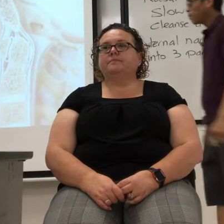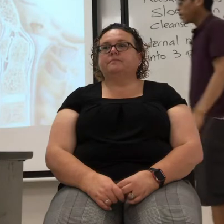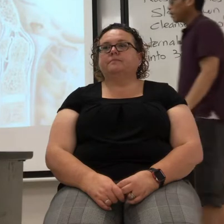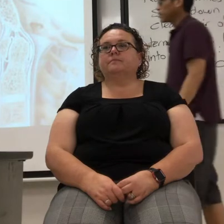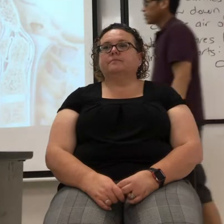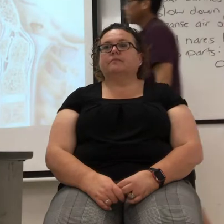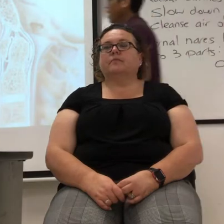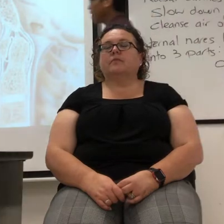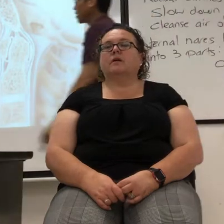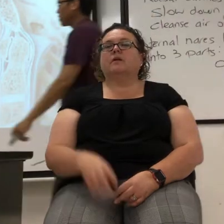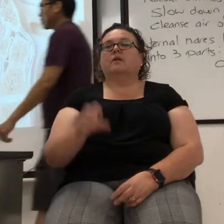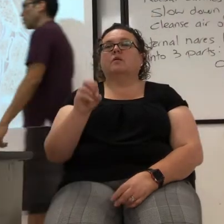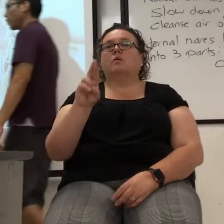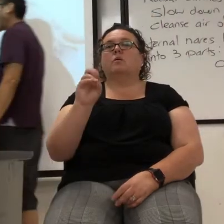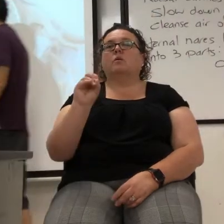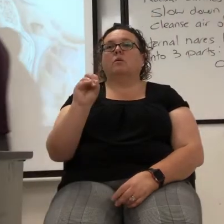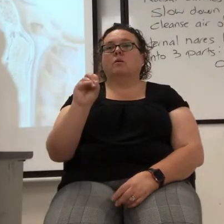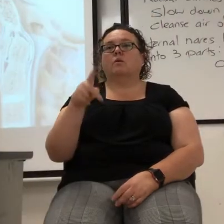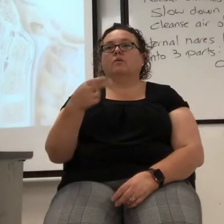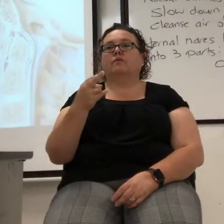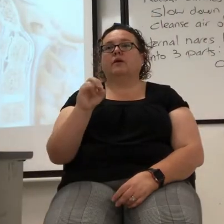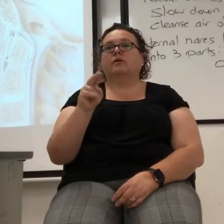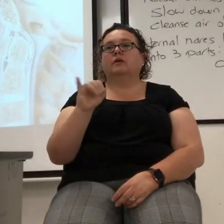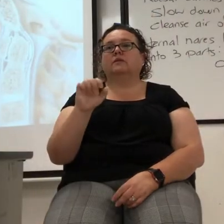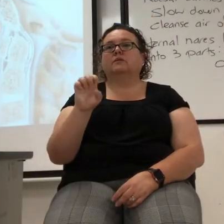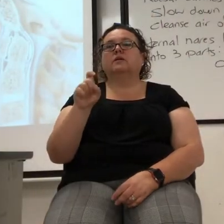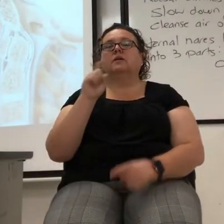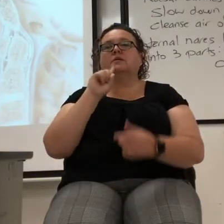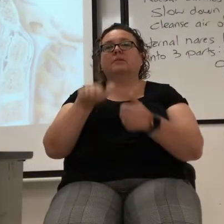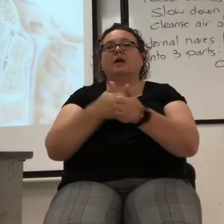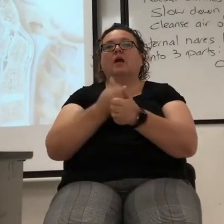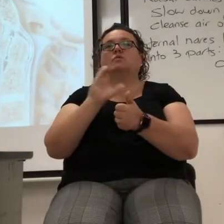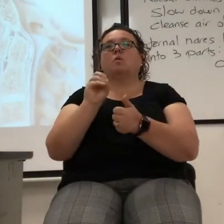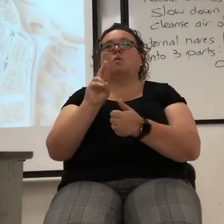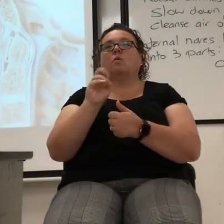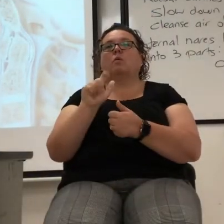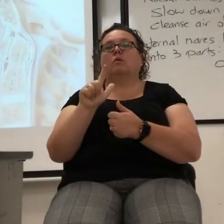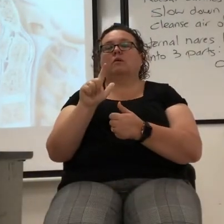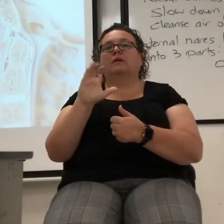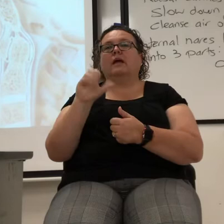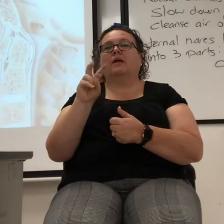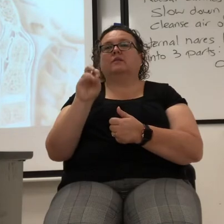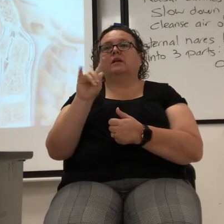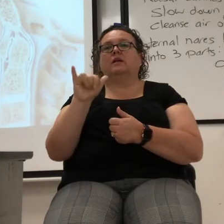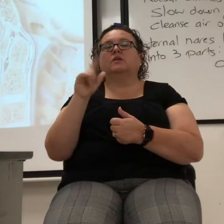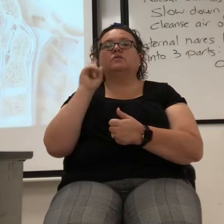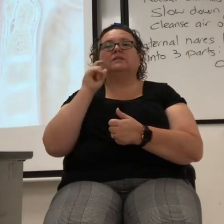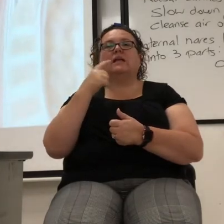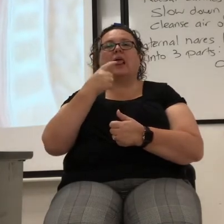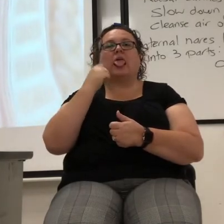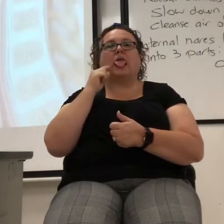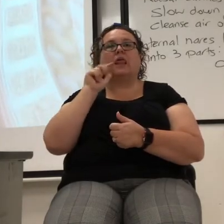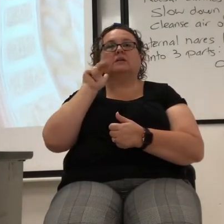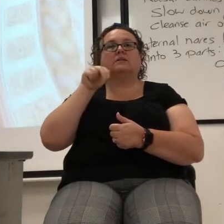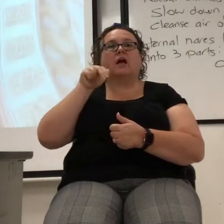The oropharynx is behind the oral cavity. You see the root of the tongue there, I'm gonna move the picture up there.